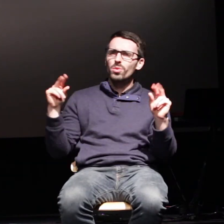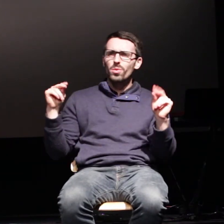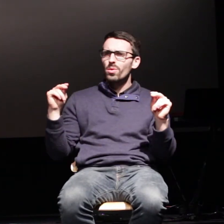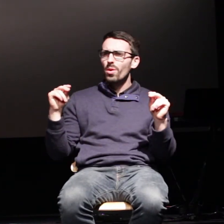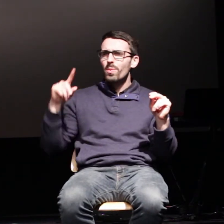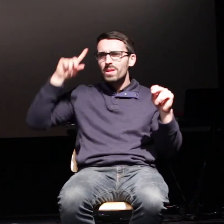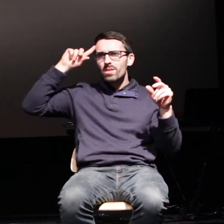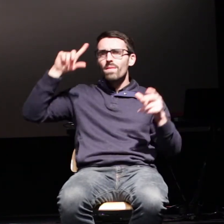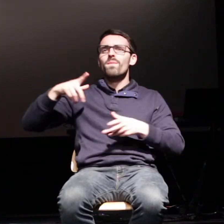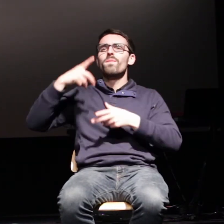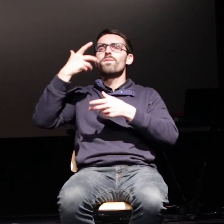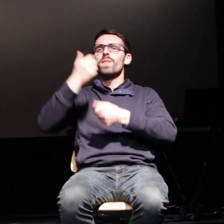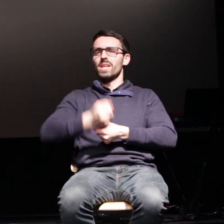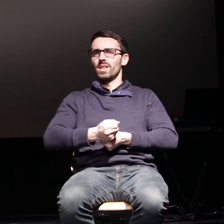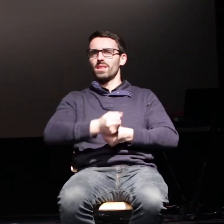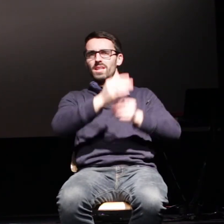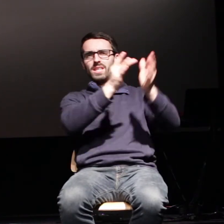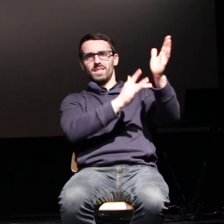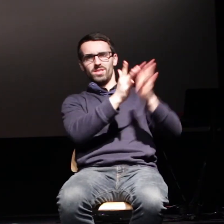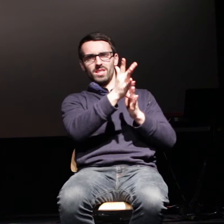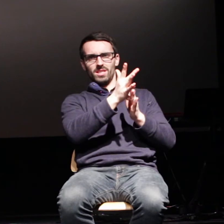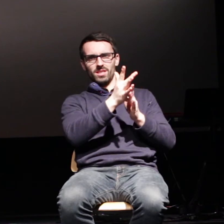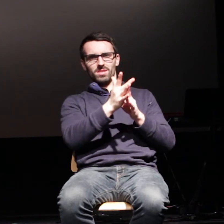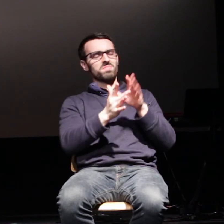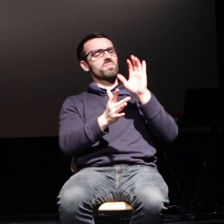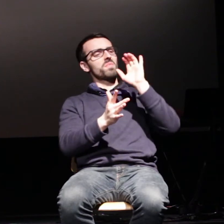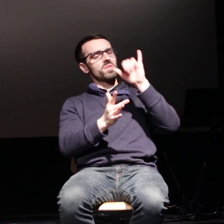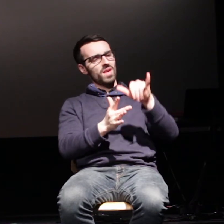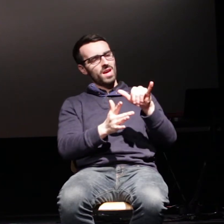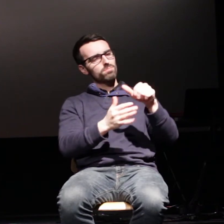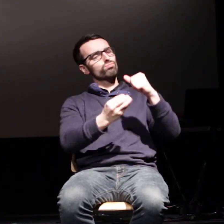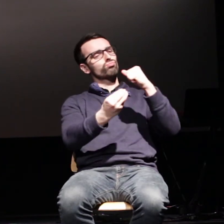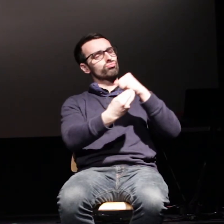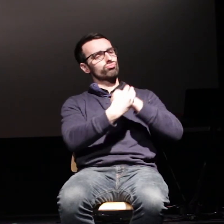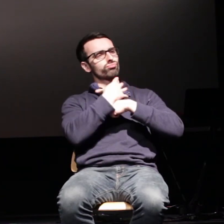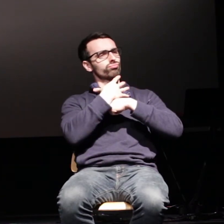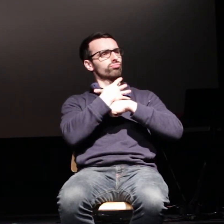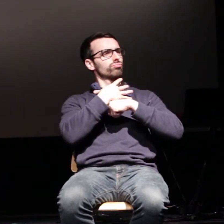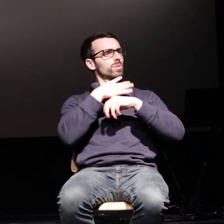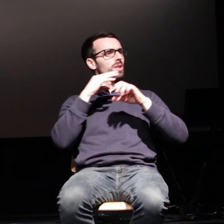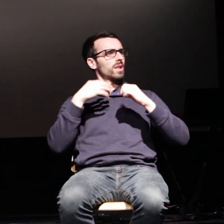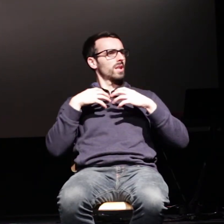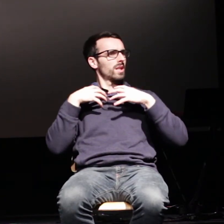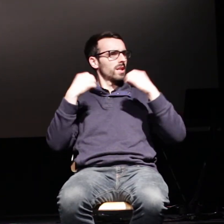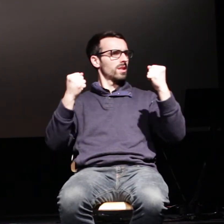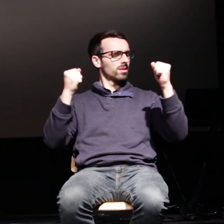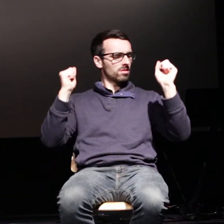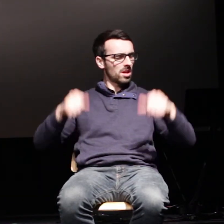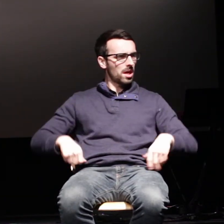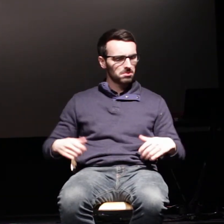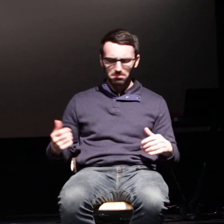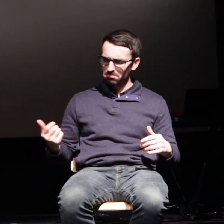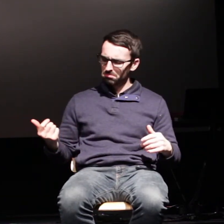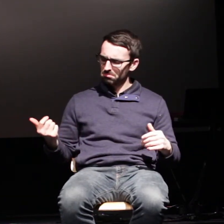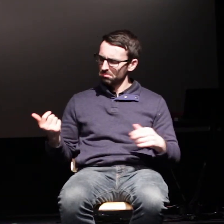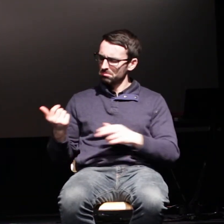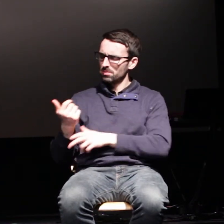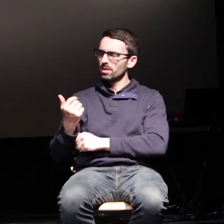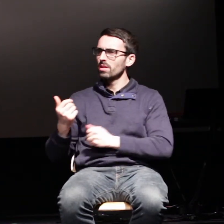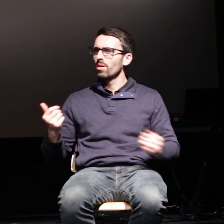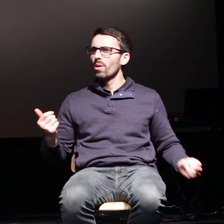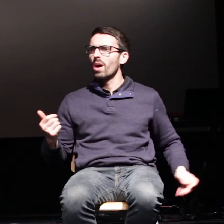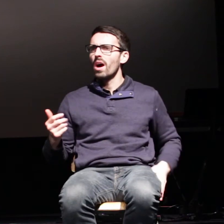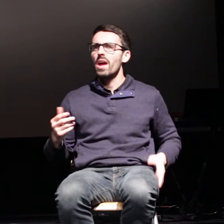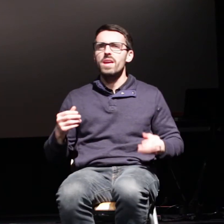of Jesus that qualifies for him to move and work in our lives and bring about a healing, to bring about a miraculous event in our